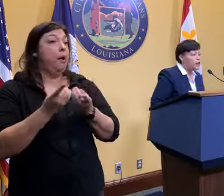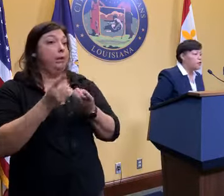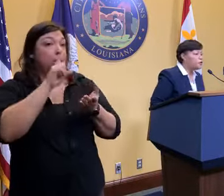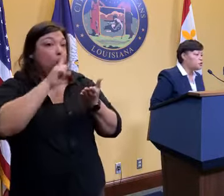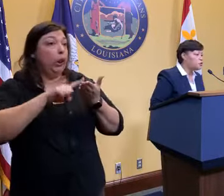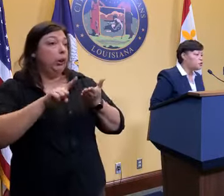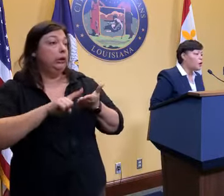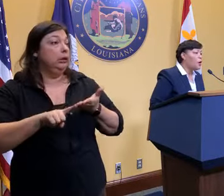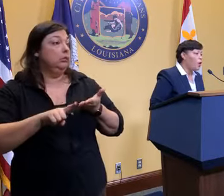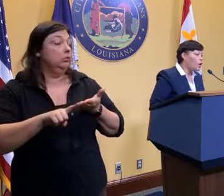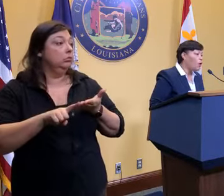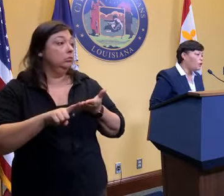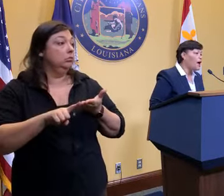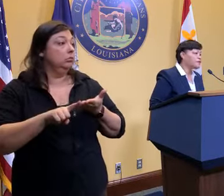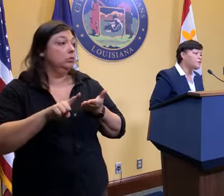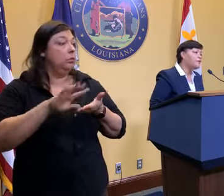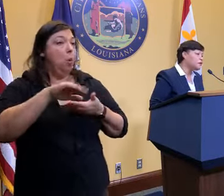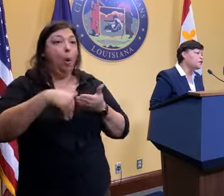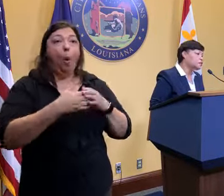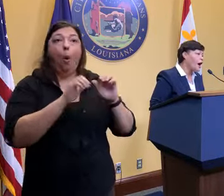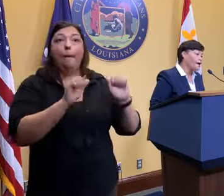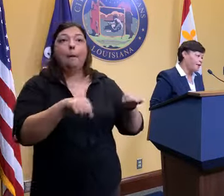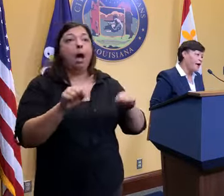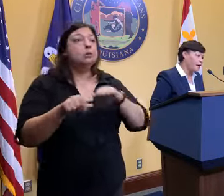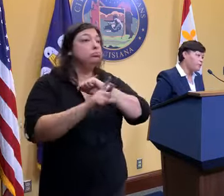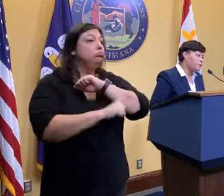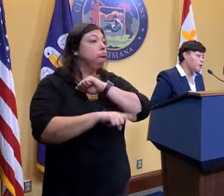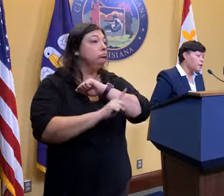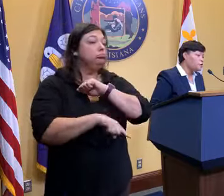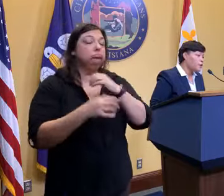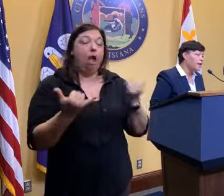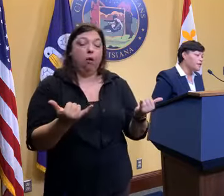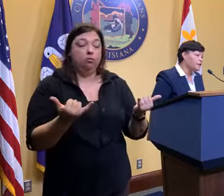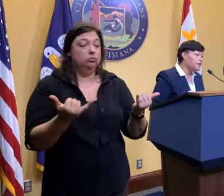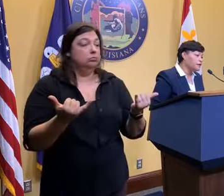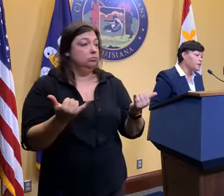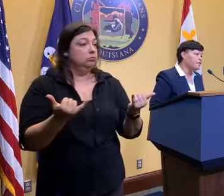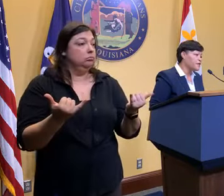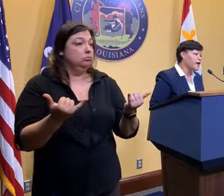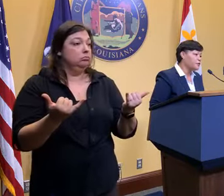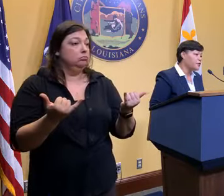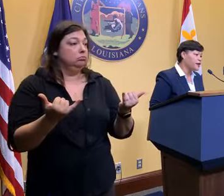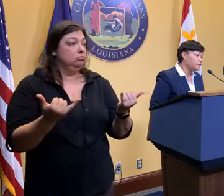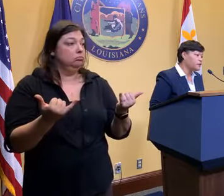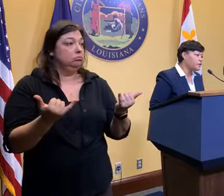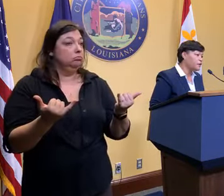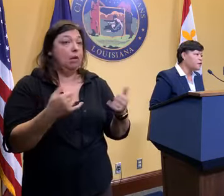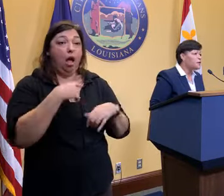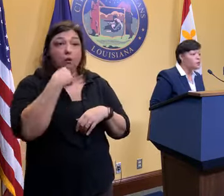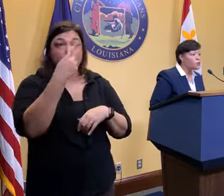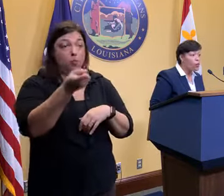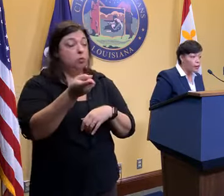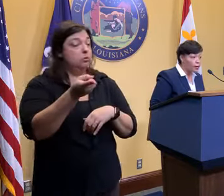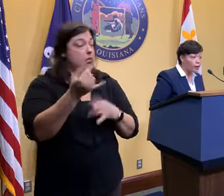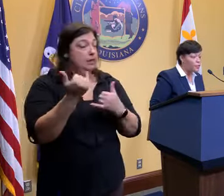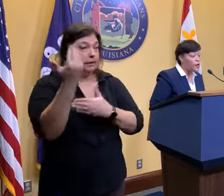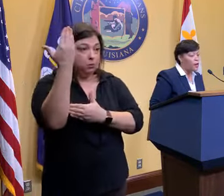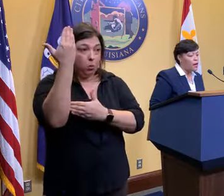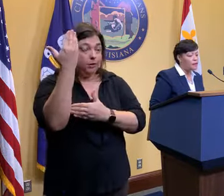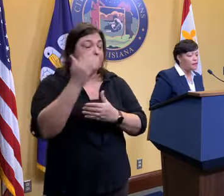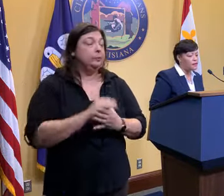looking into all possibilities right now. So I've given that directive this